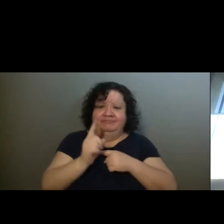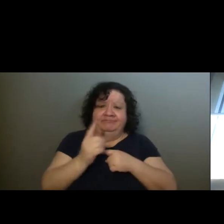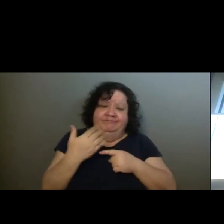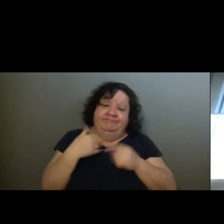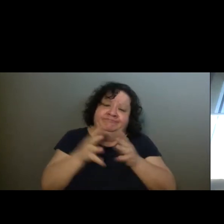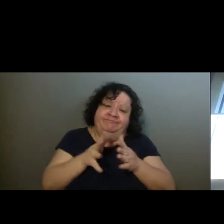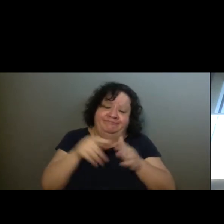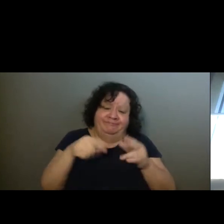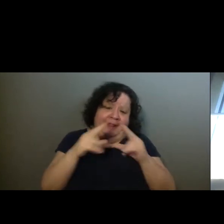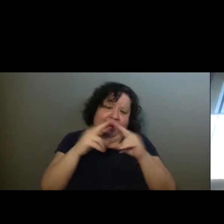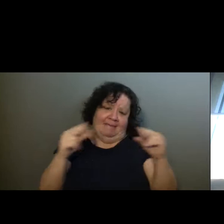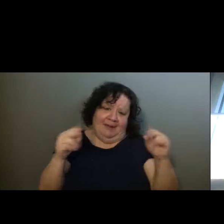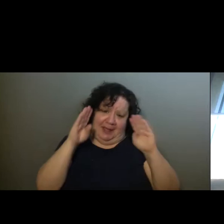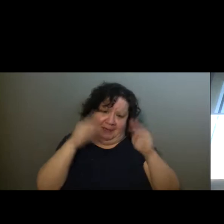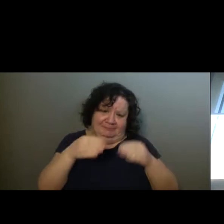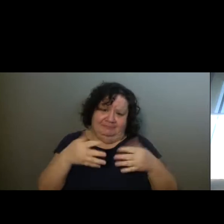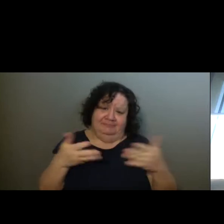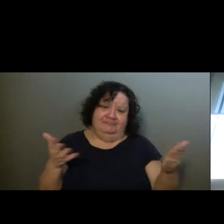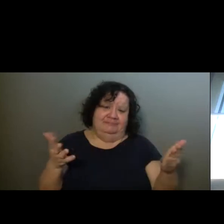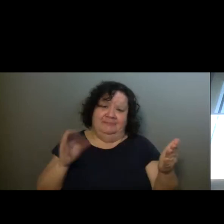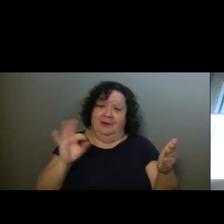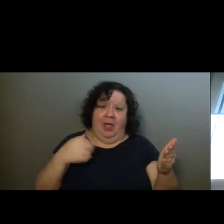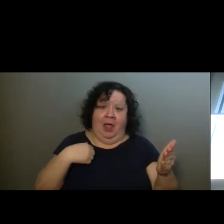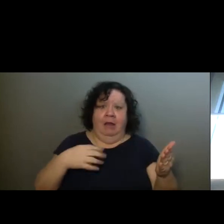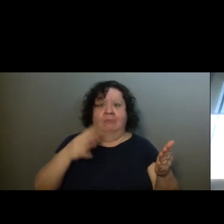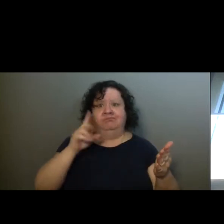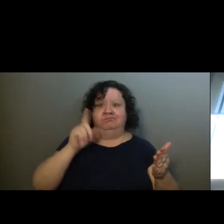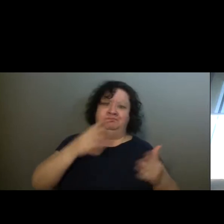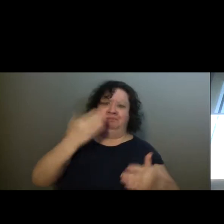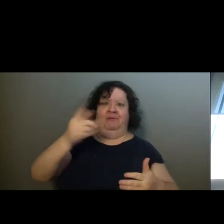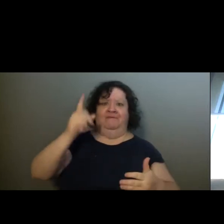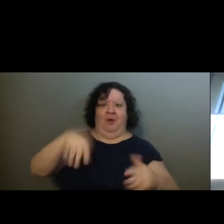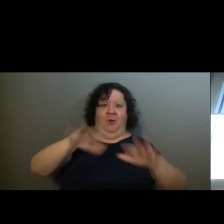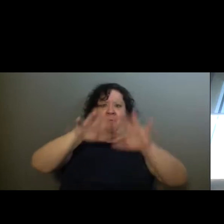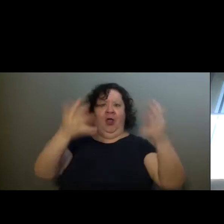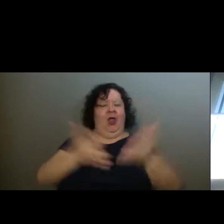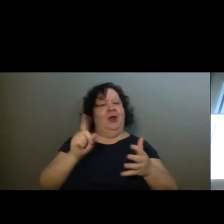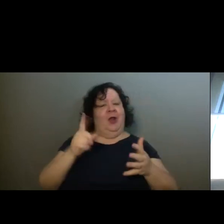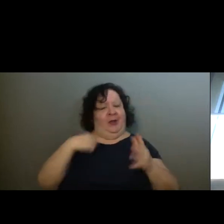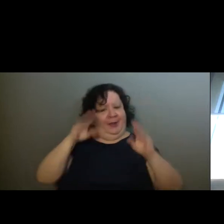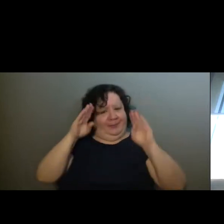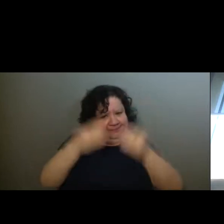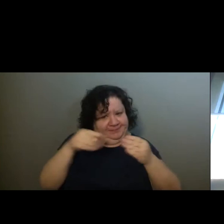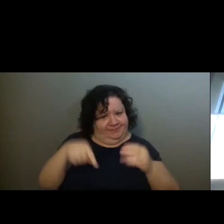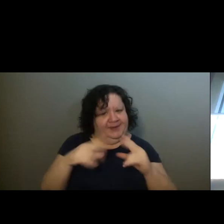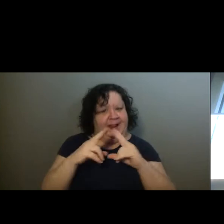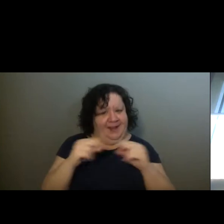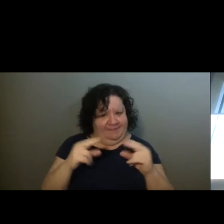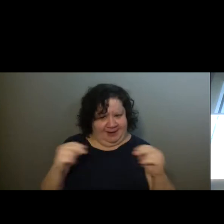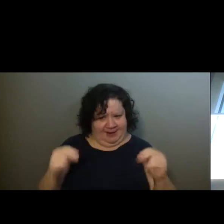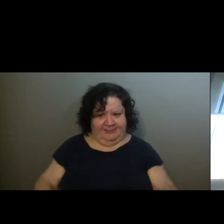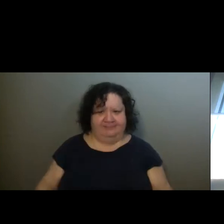highlight a few issues. And that will speak primarily from my recent